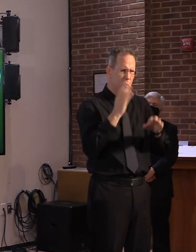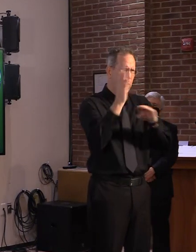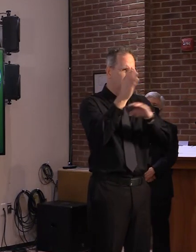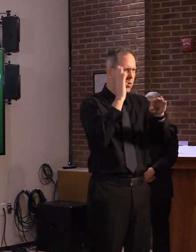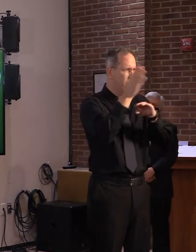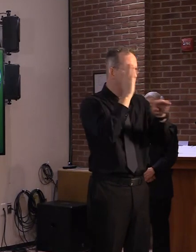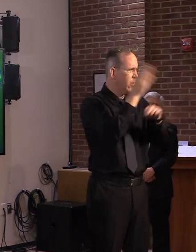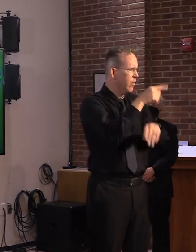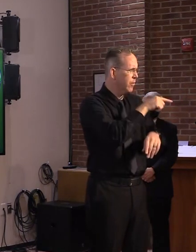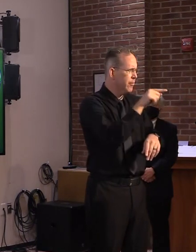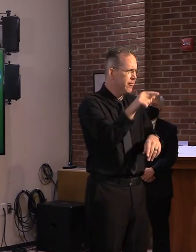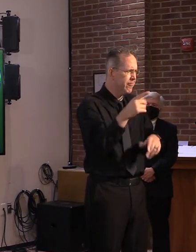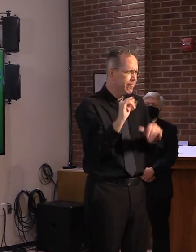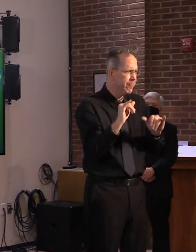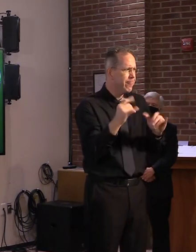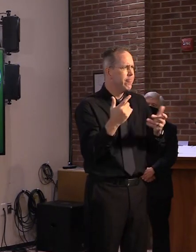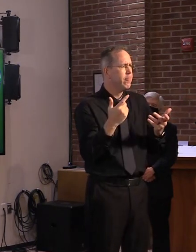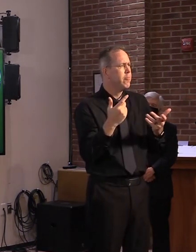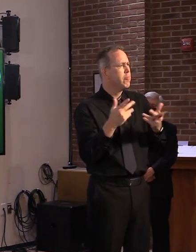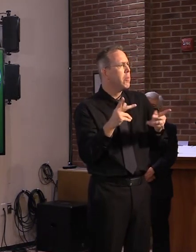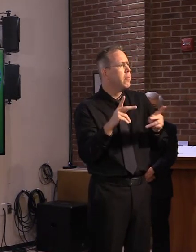with illness in their states.